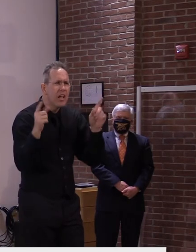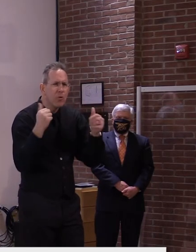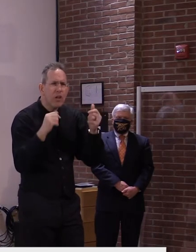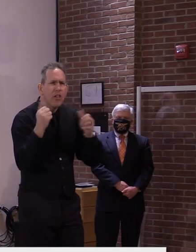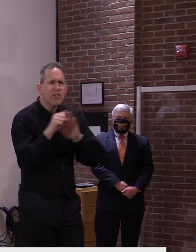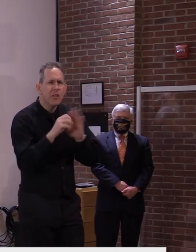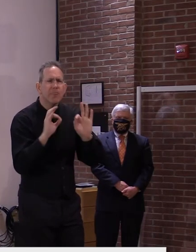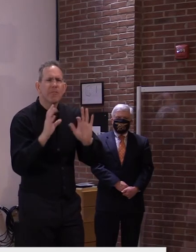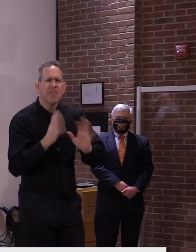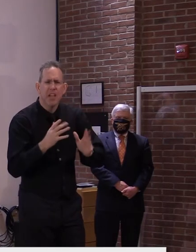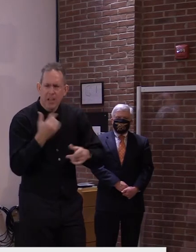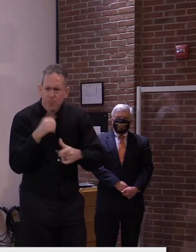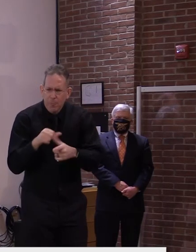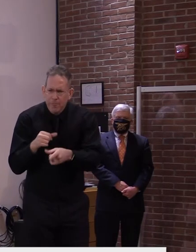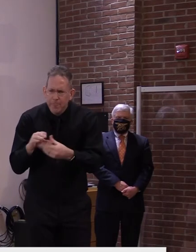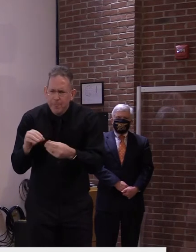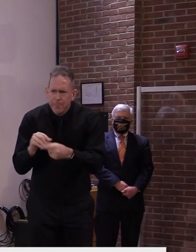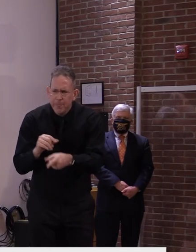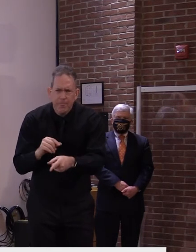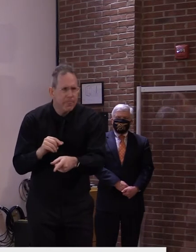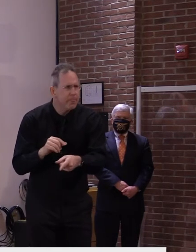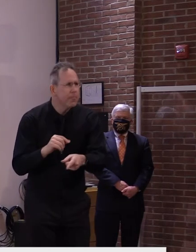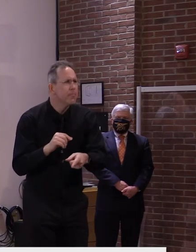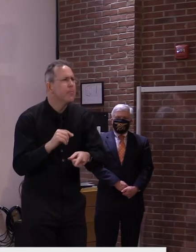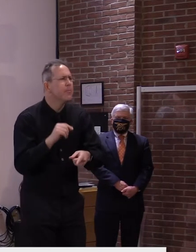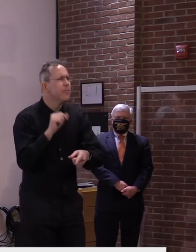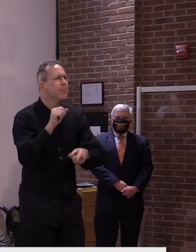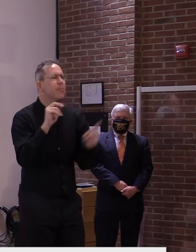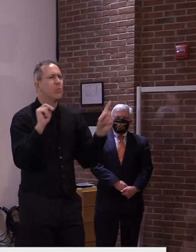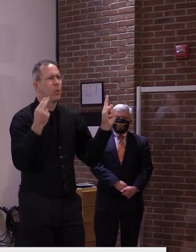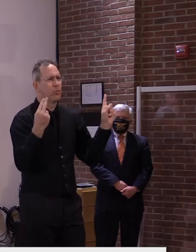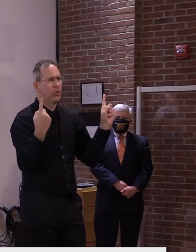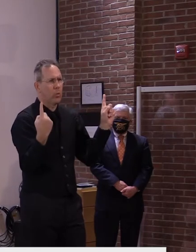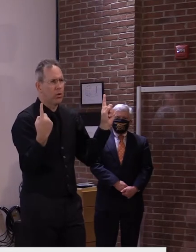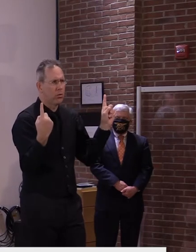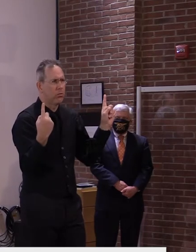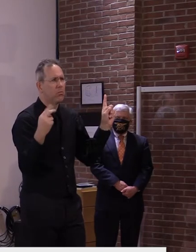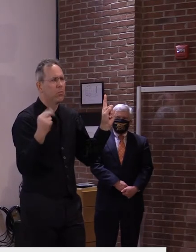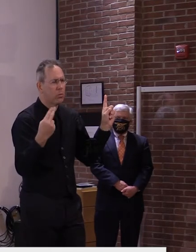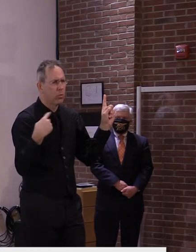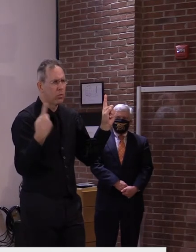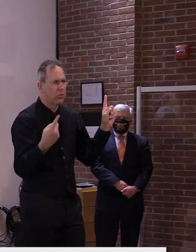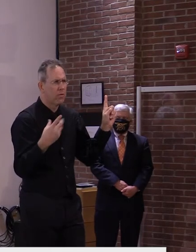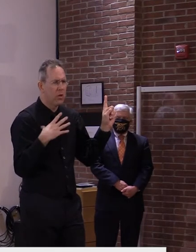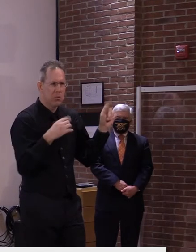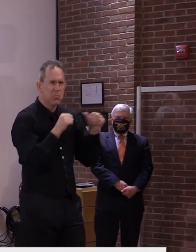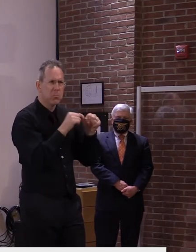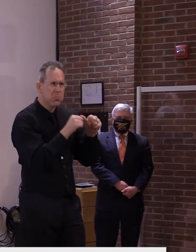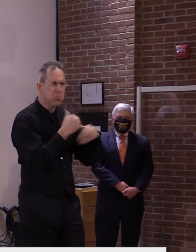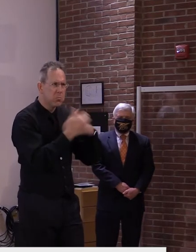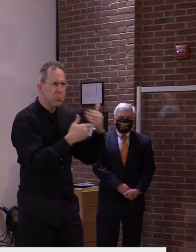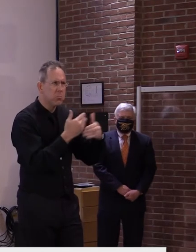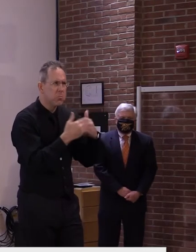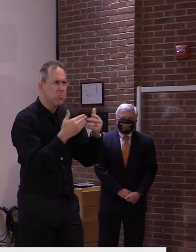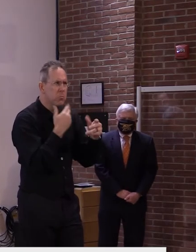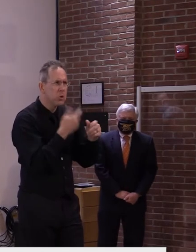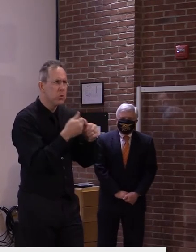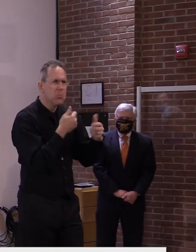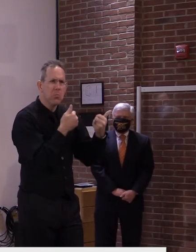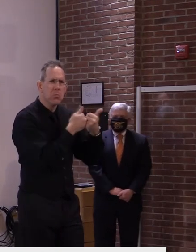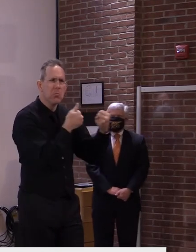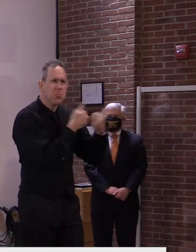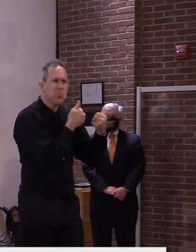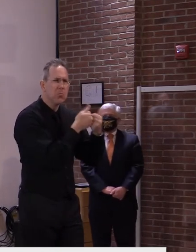Obviously, New Hampshire is one of the neighboring states that have been going very strong here with their winter sports.